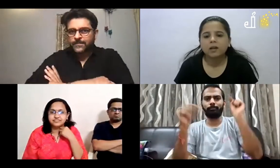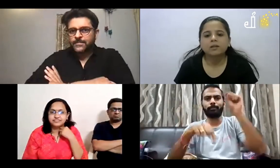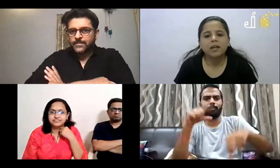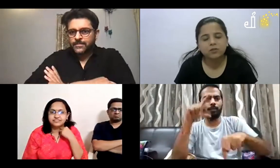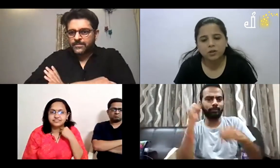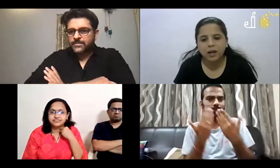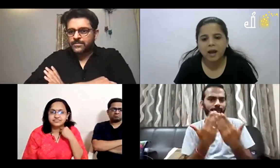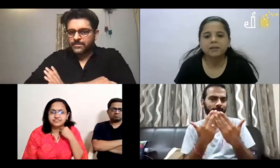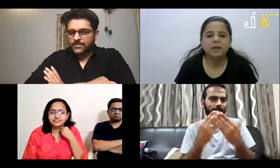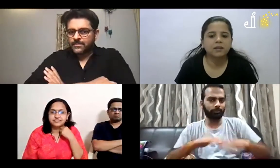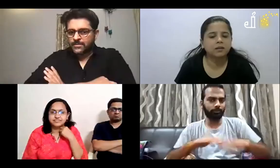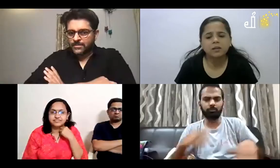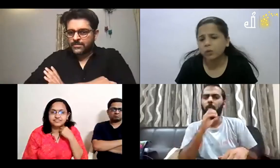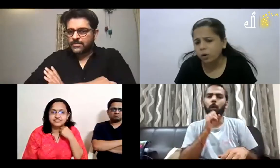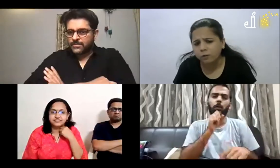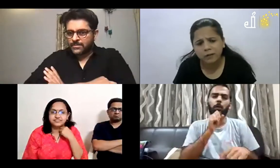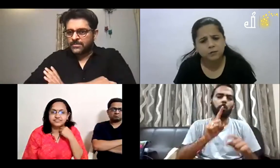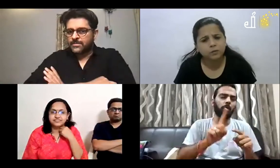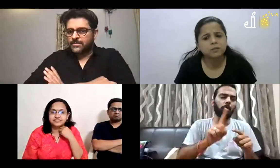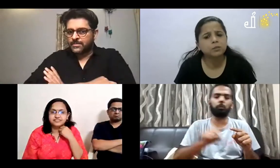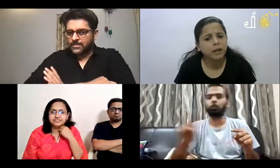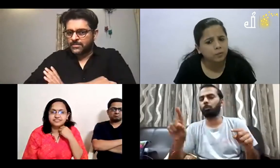students, the history and the identity. There were a lot